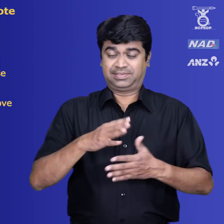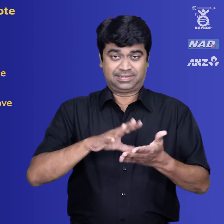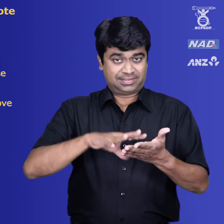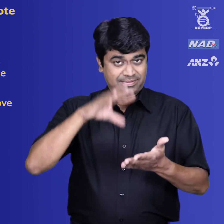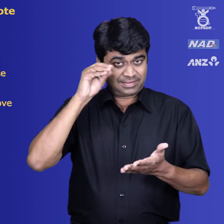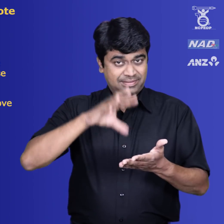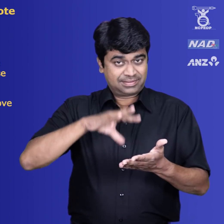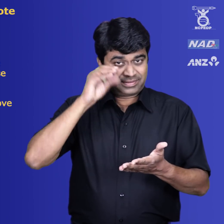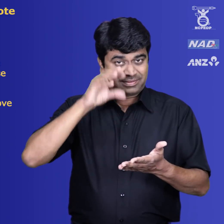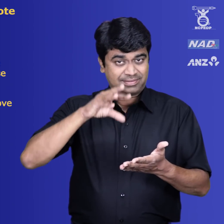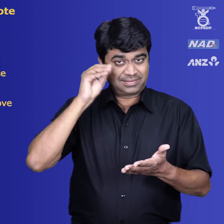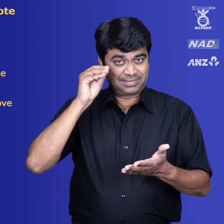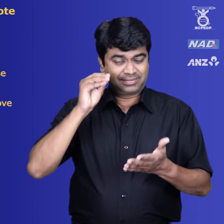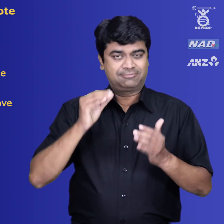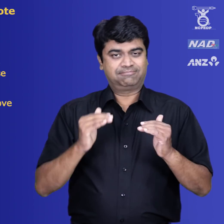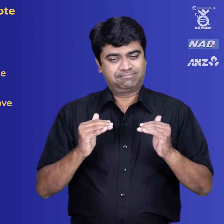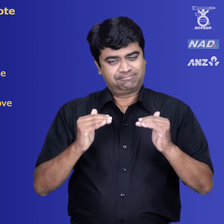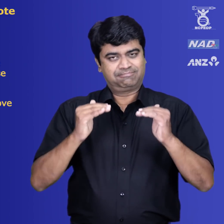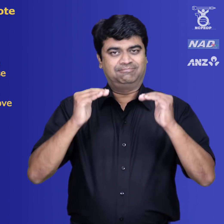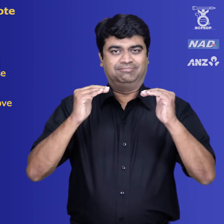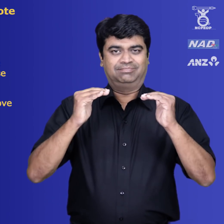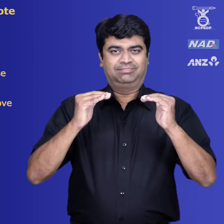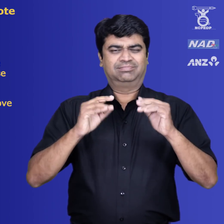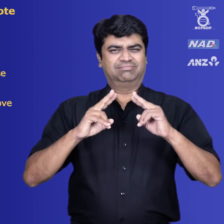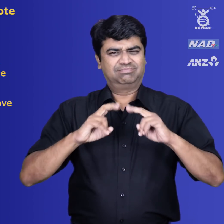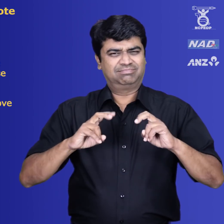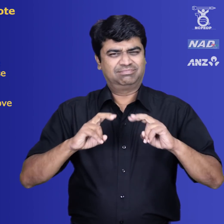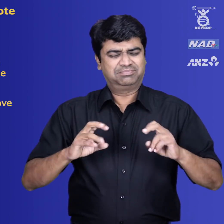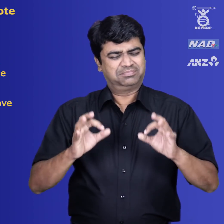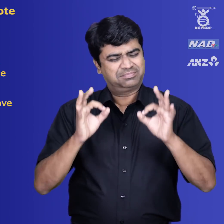To promote research to improve learning and